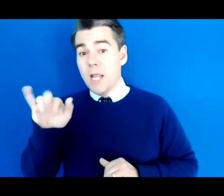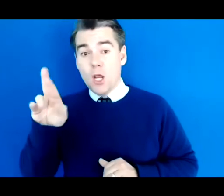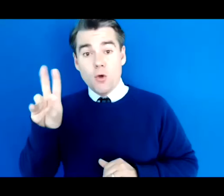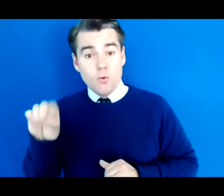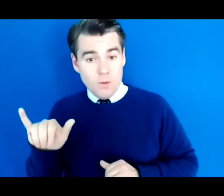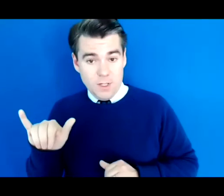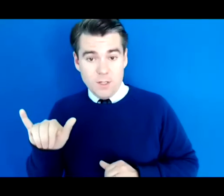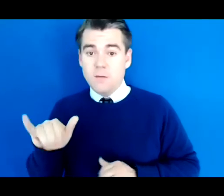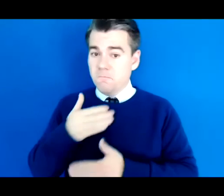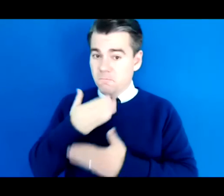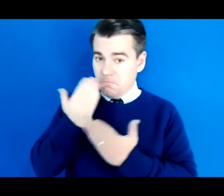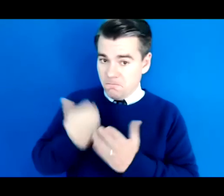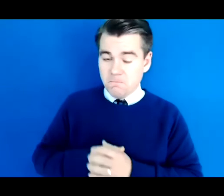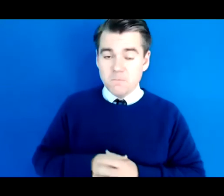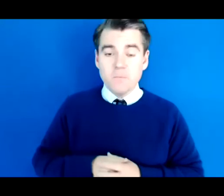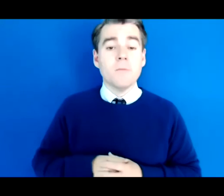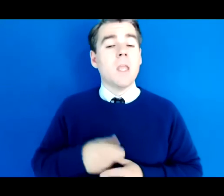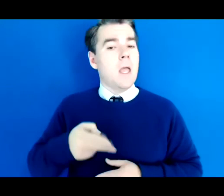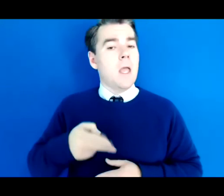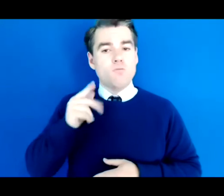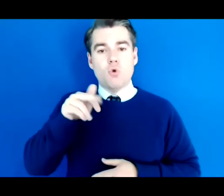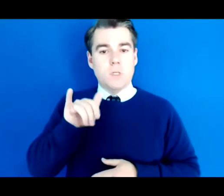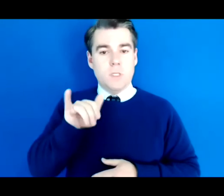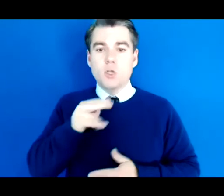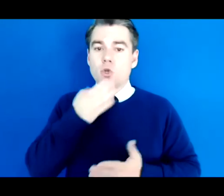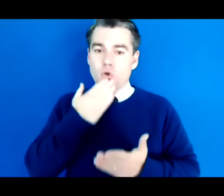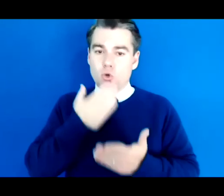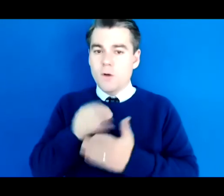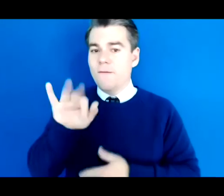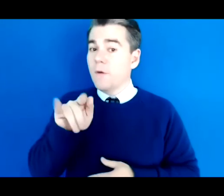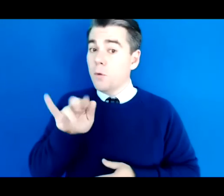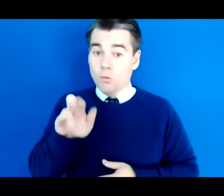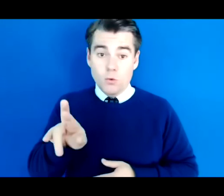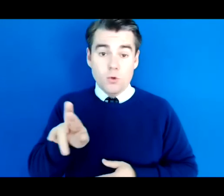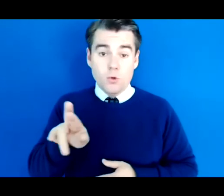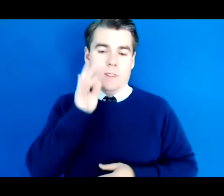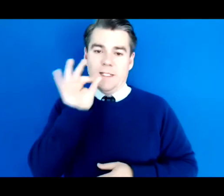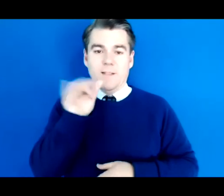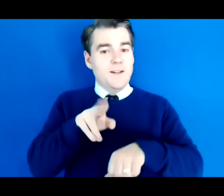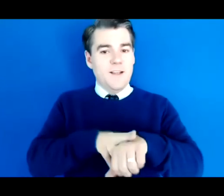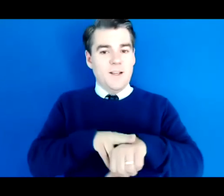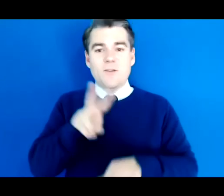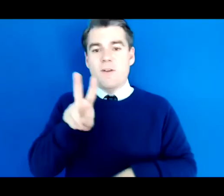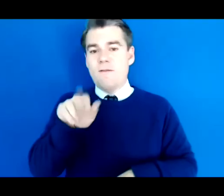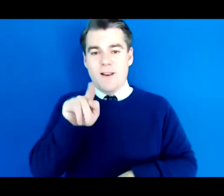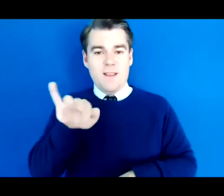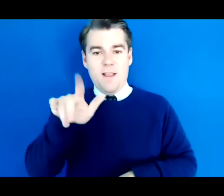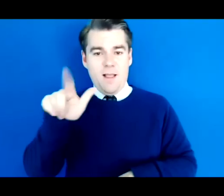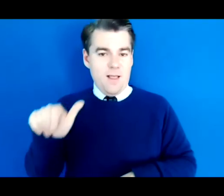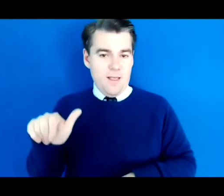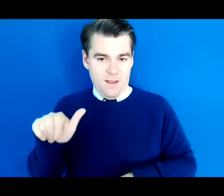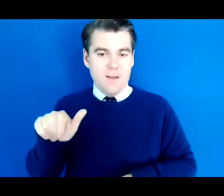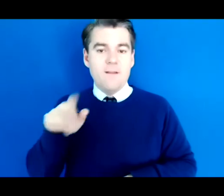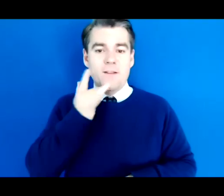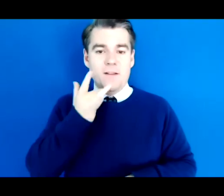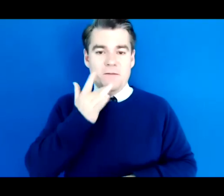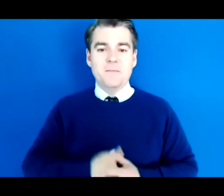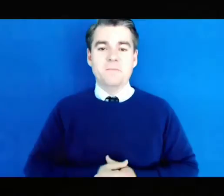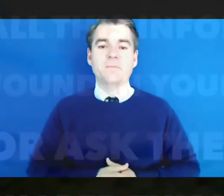and a good source of fiber. Delicious natural vanilla flavor.